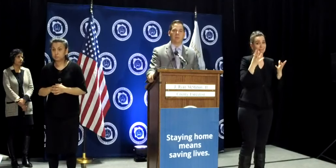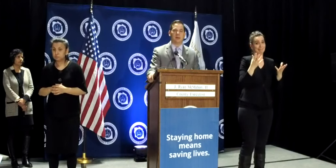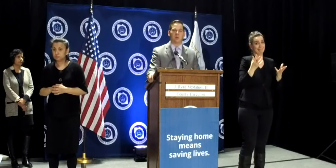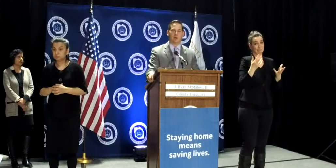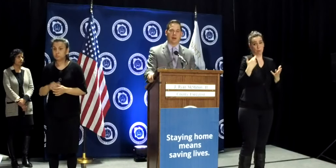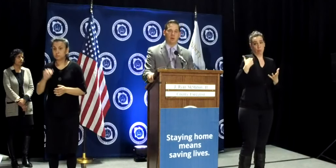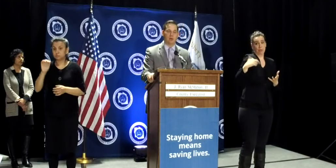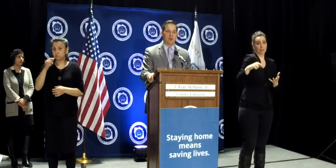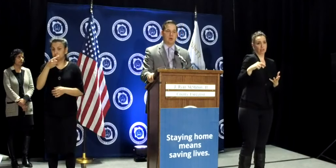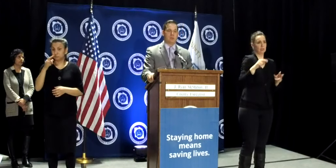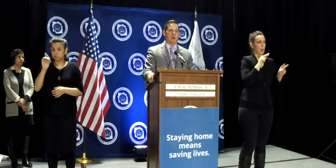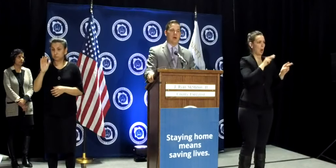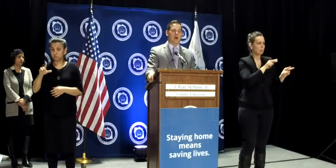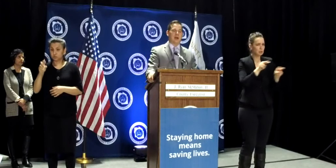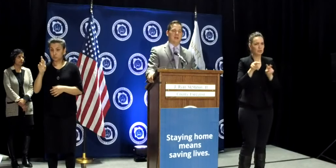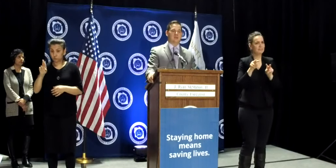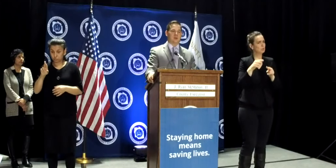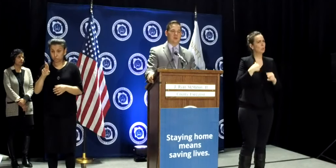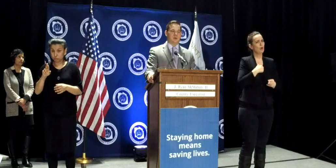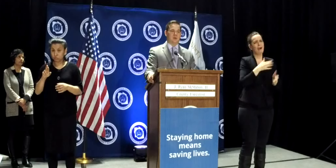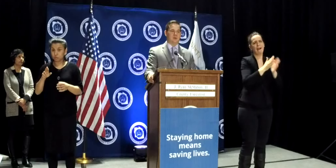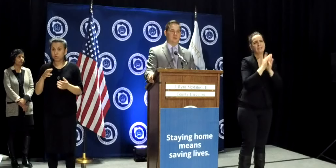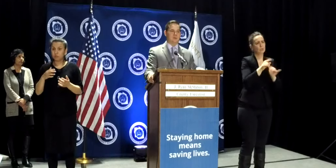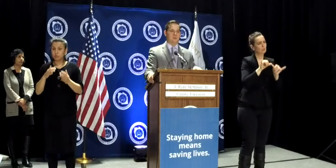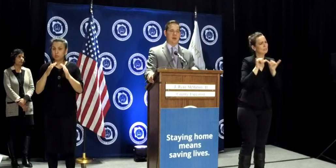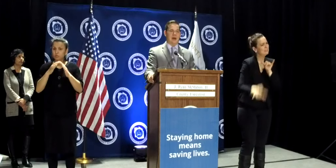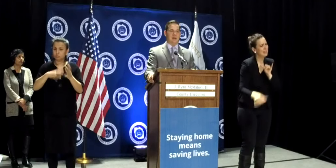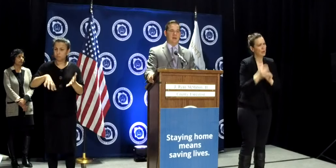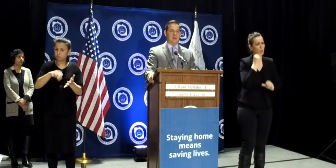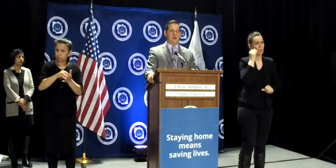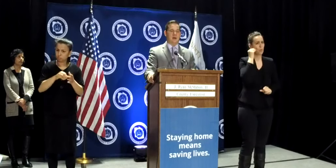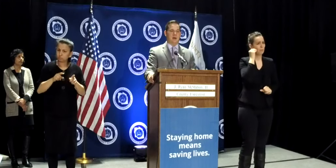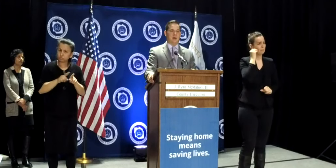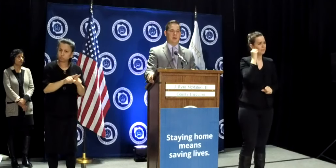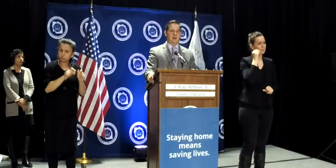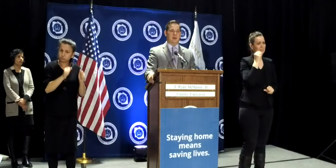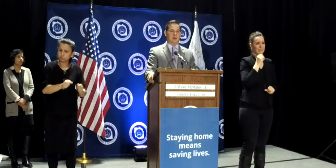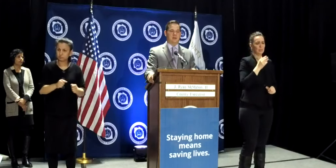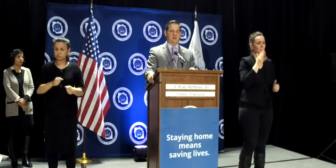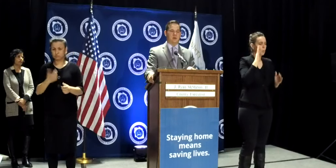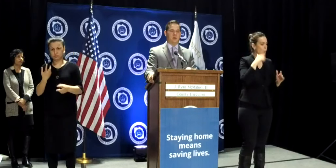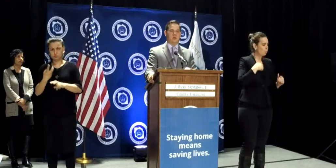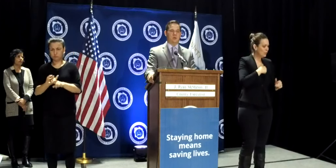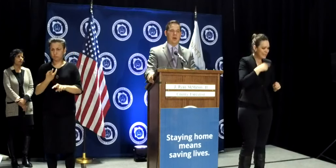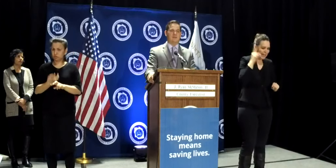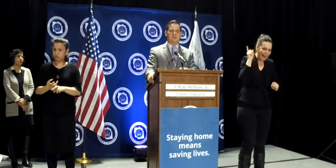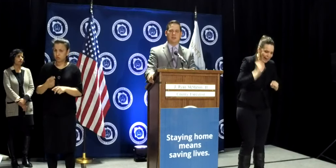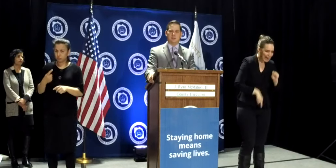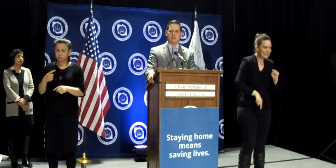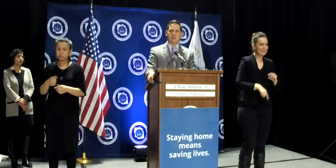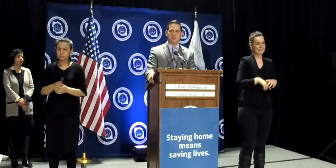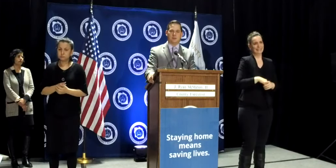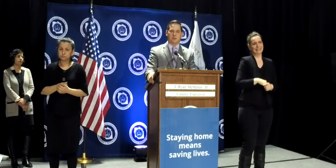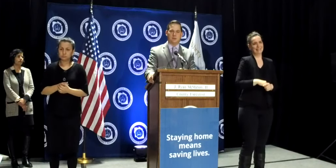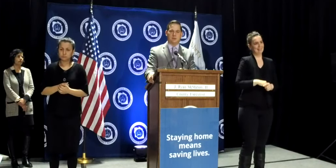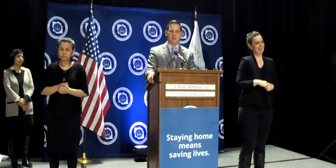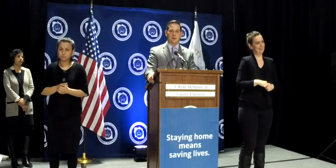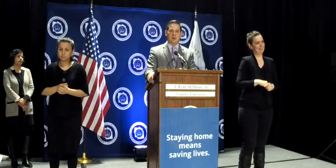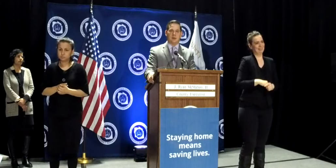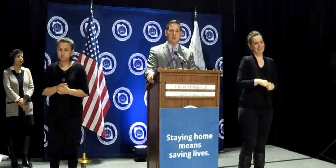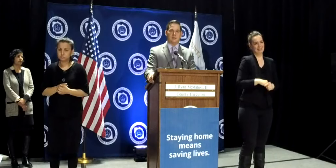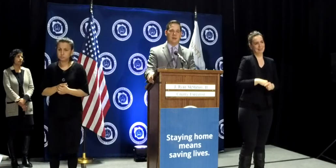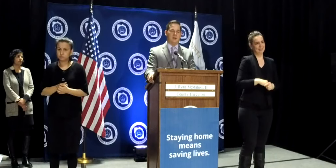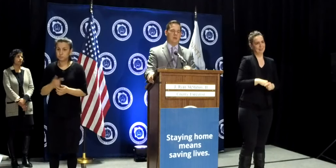where we want to be right now. But our answer to that, and to those who haven't taken this as